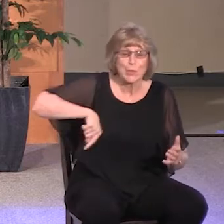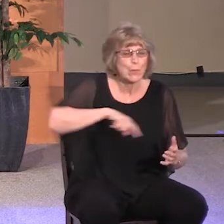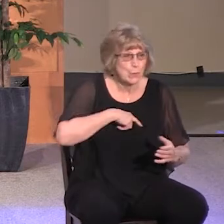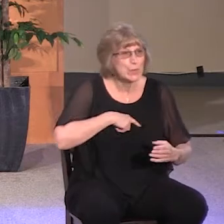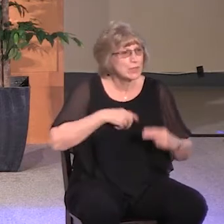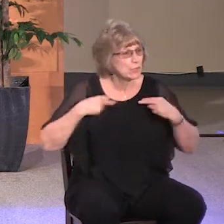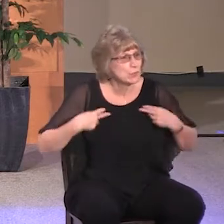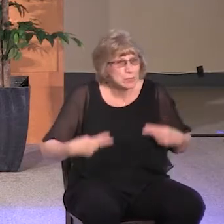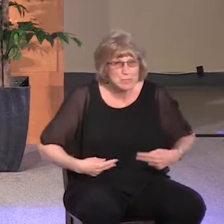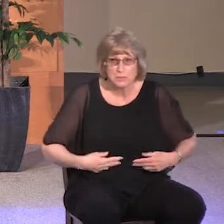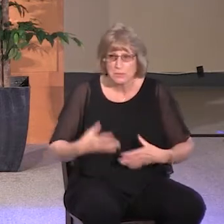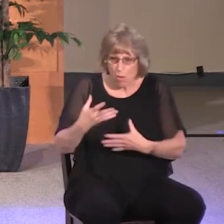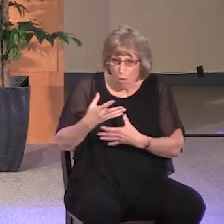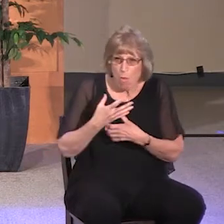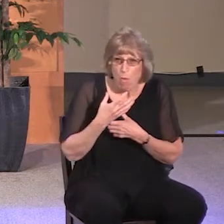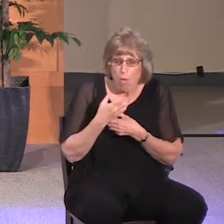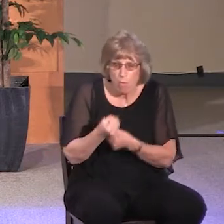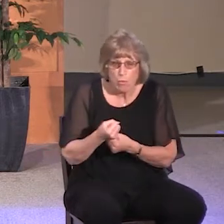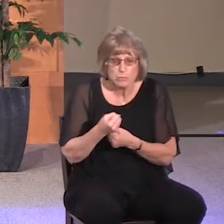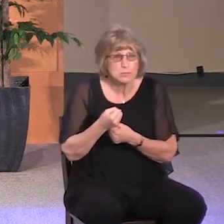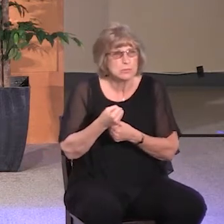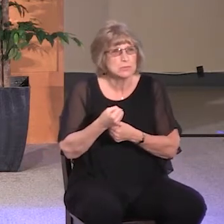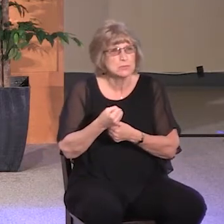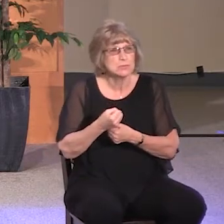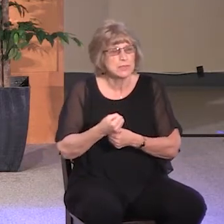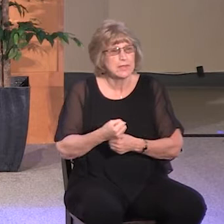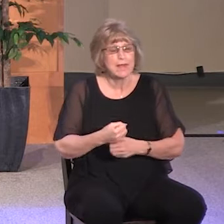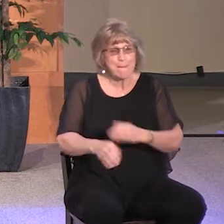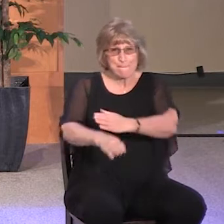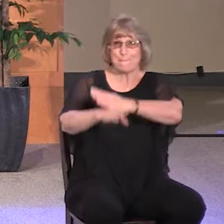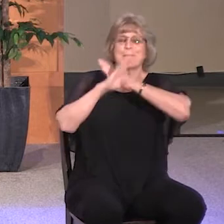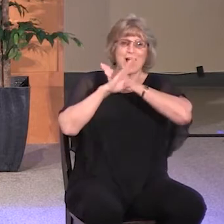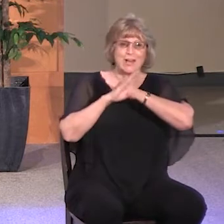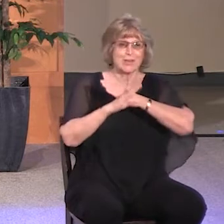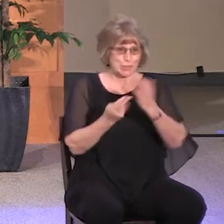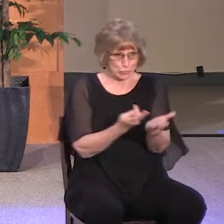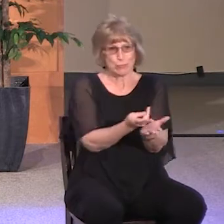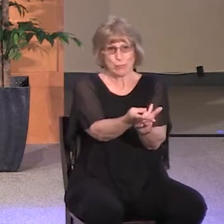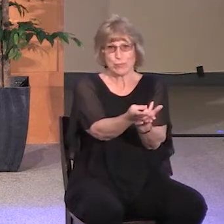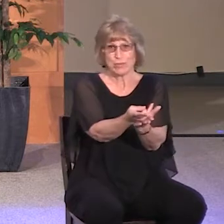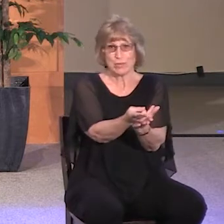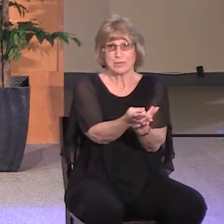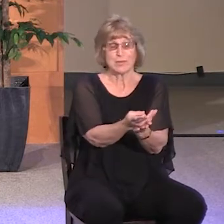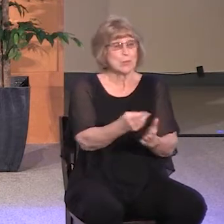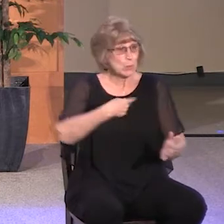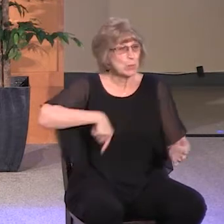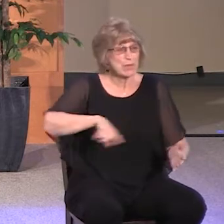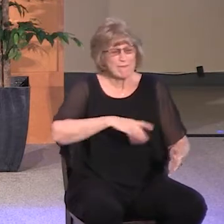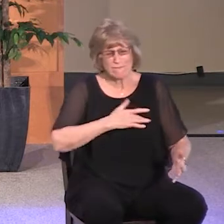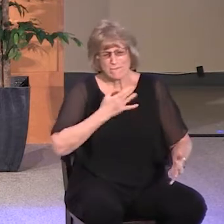to that block us from reality, that immerse us in pain